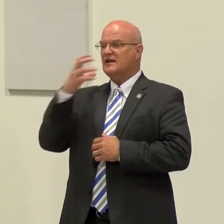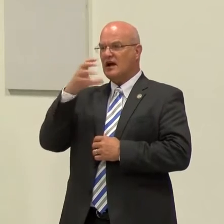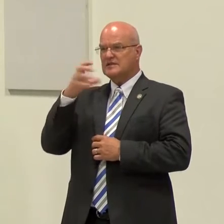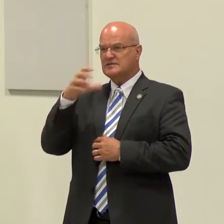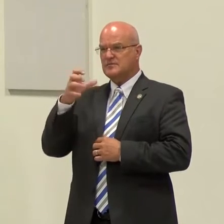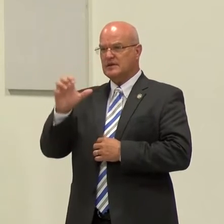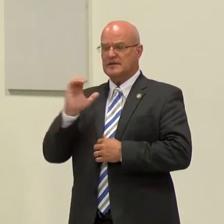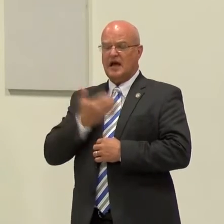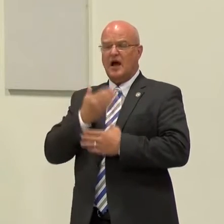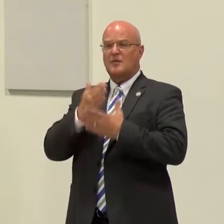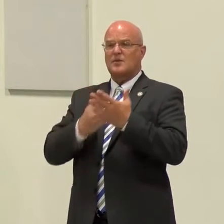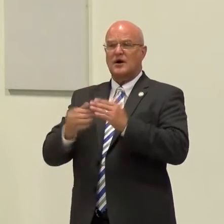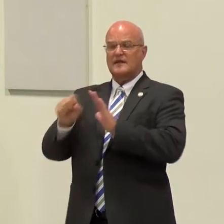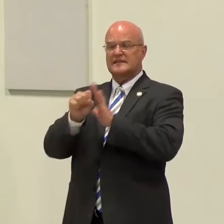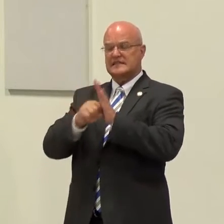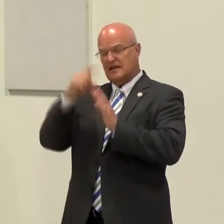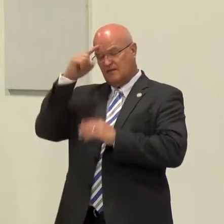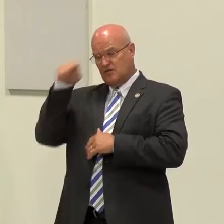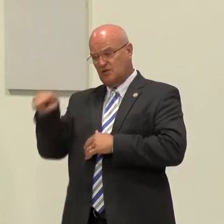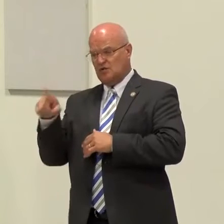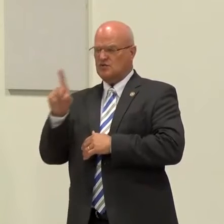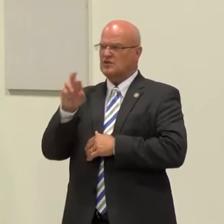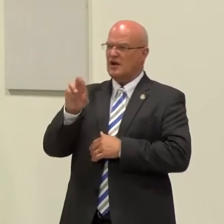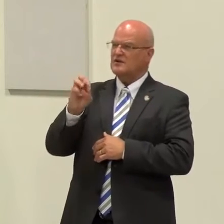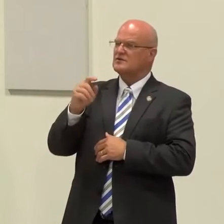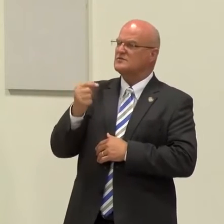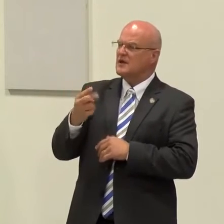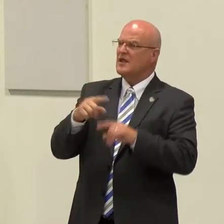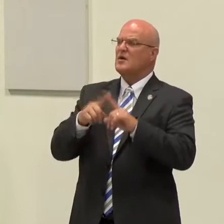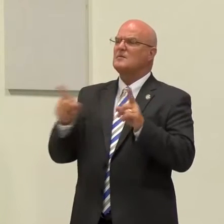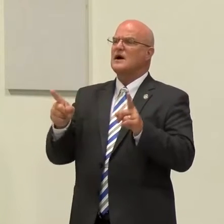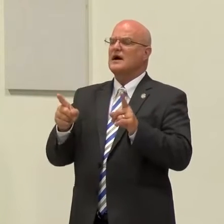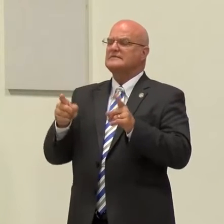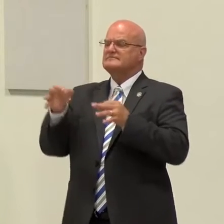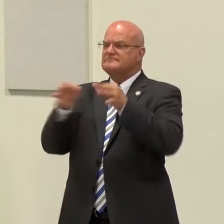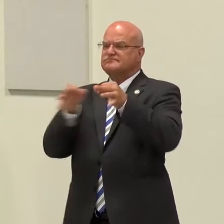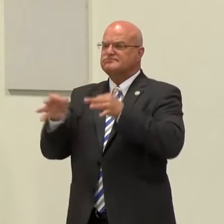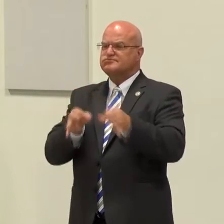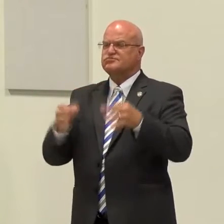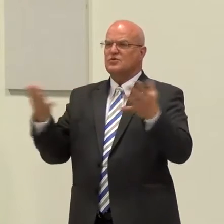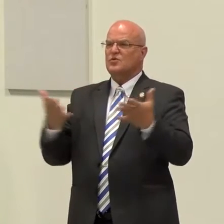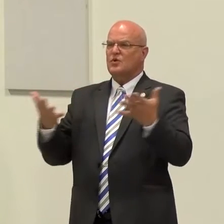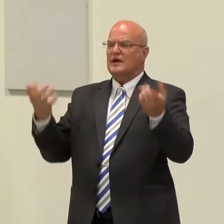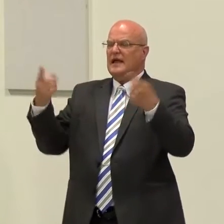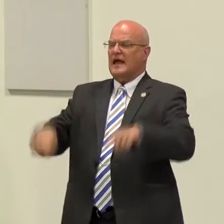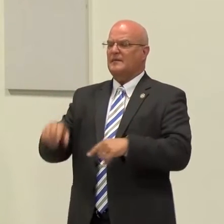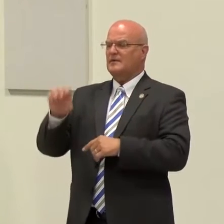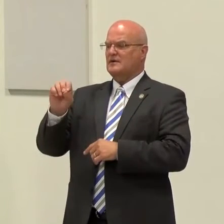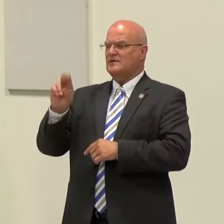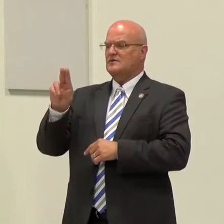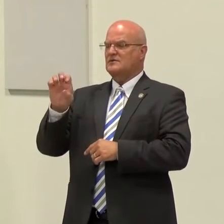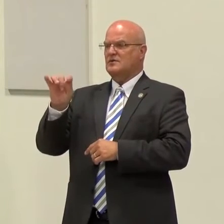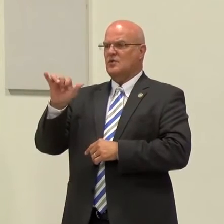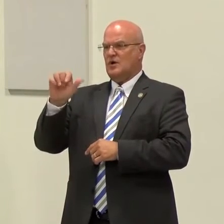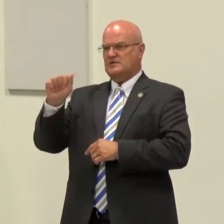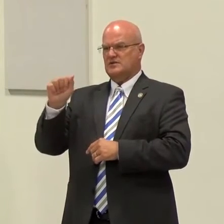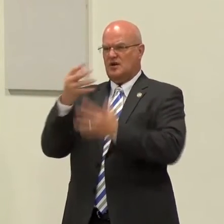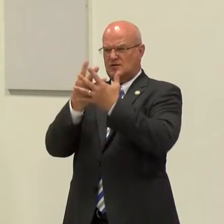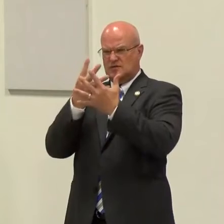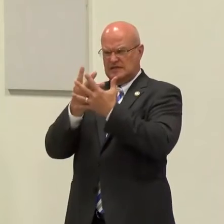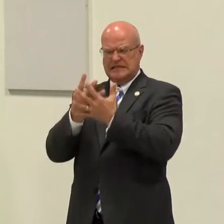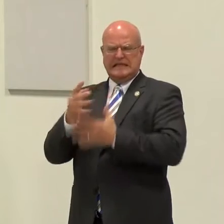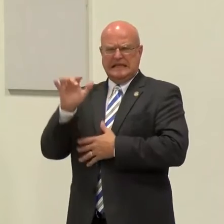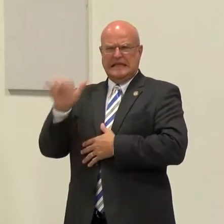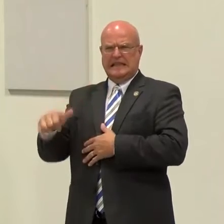of the state, I don't know if this question is for you or for Dr. Smith, but could you walk us through what's happened at the Ouachita Correctional Facility, because it seemed like